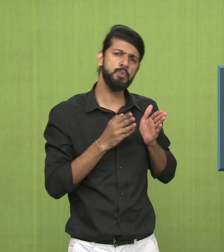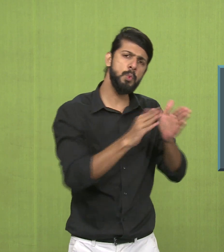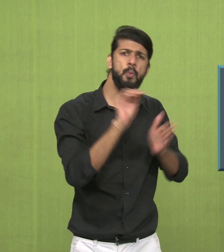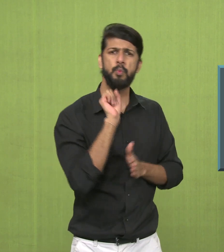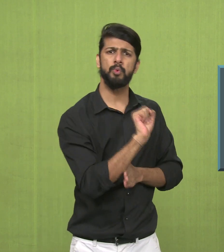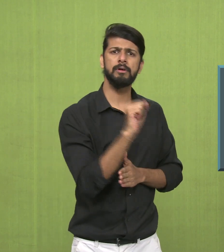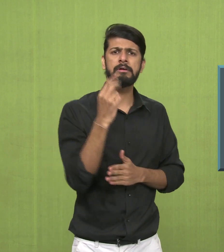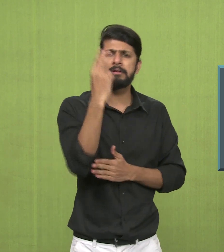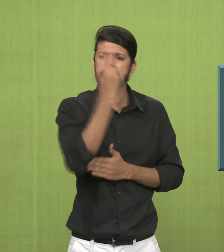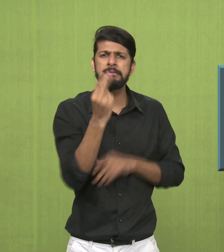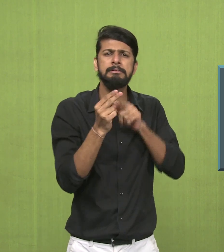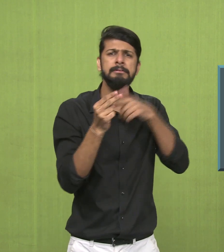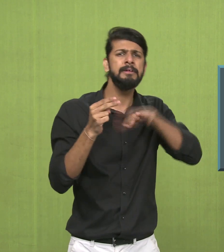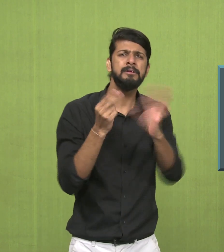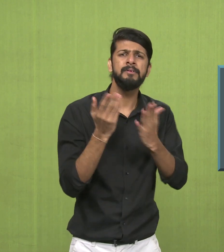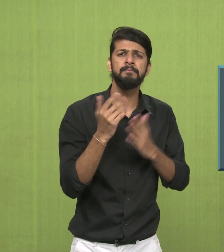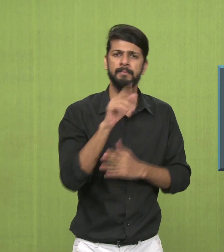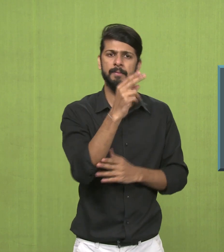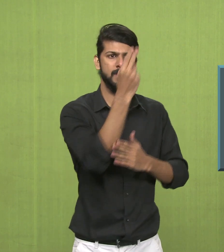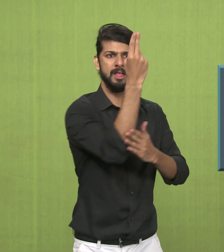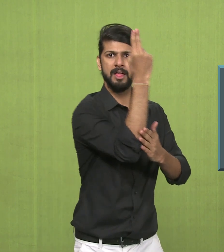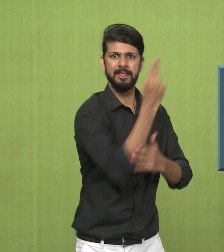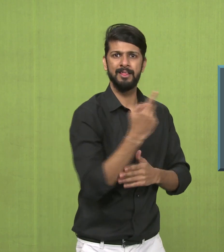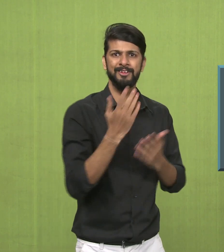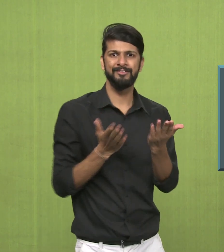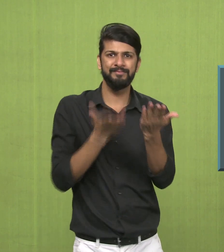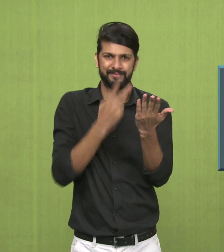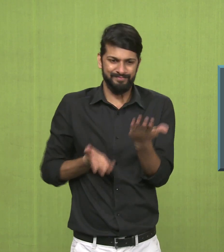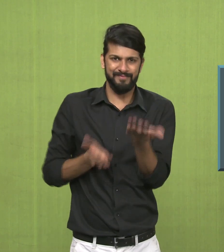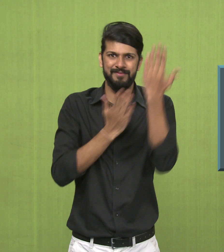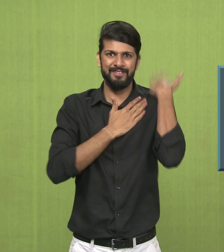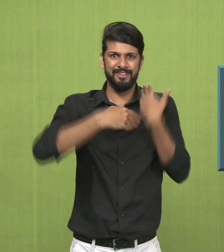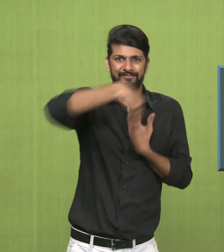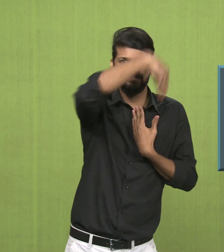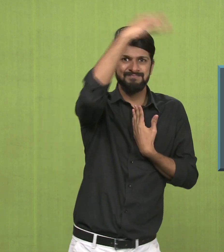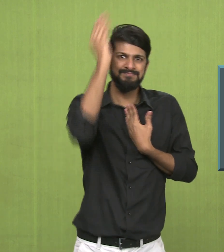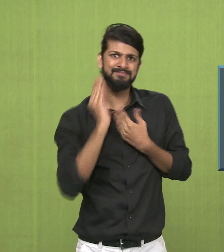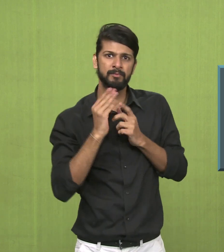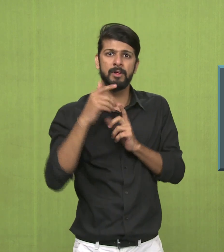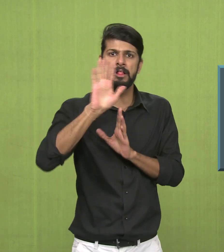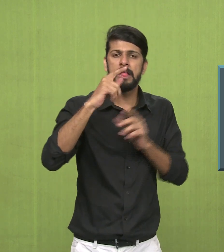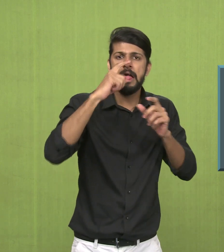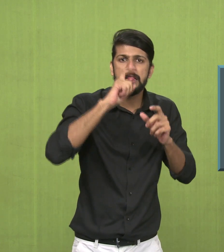You will also notice Hussein's prolific style, which was the use of